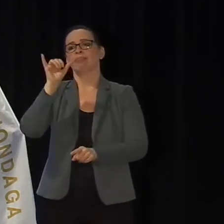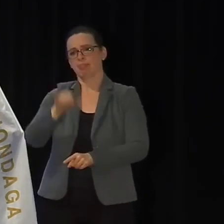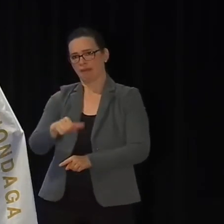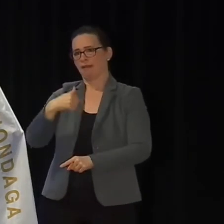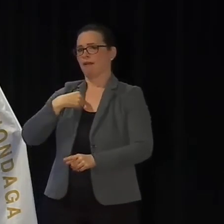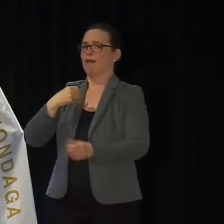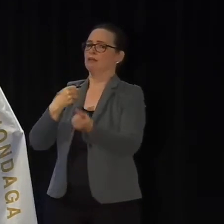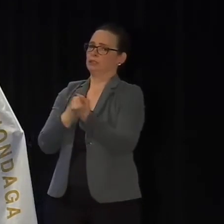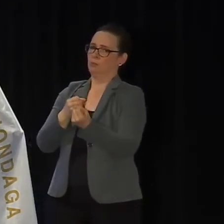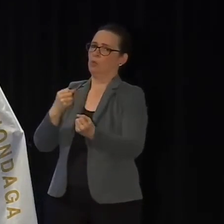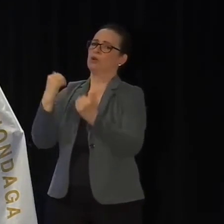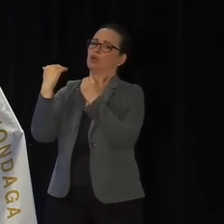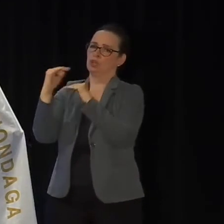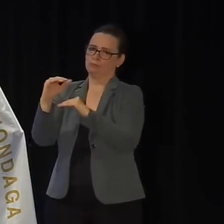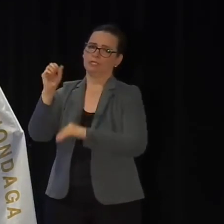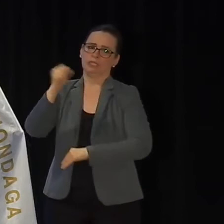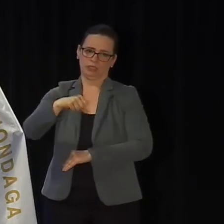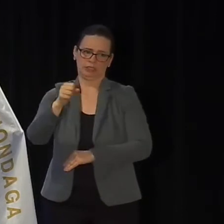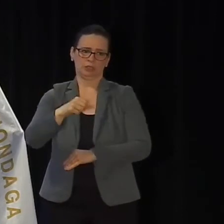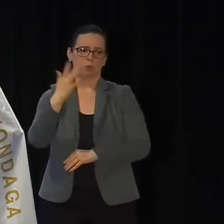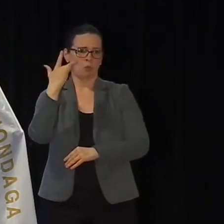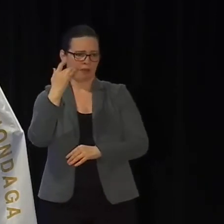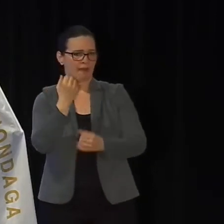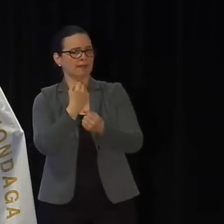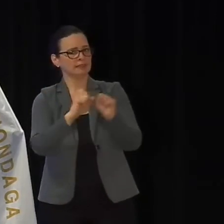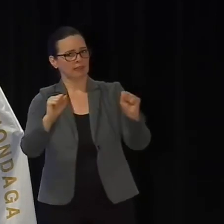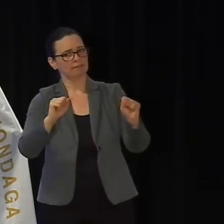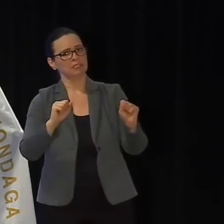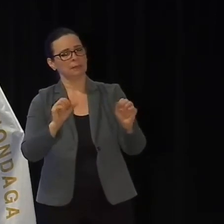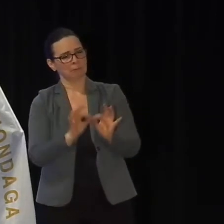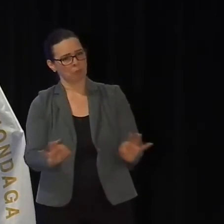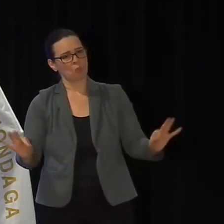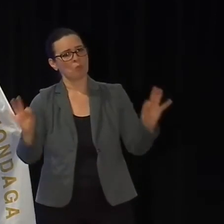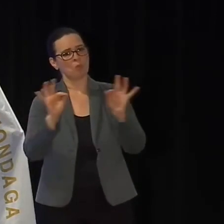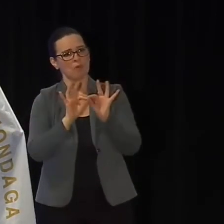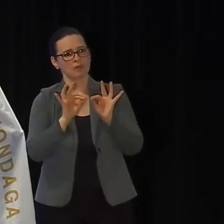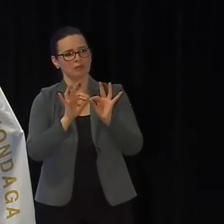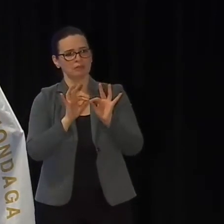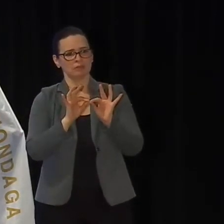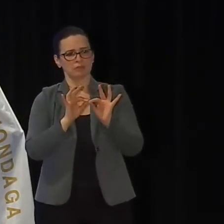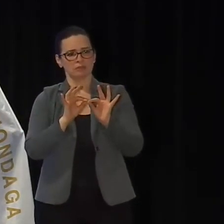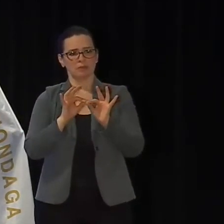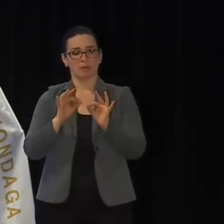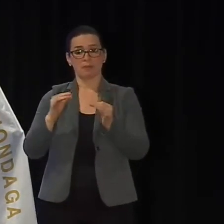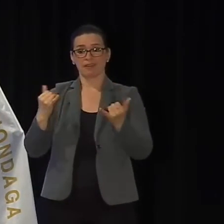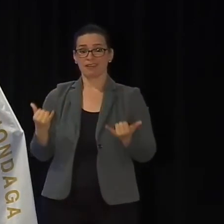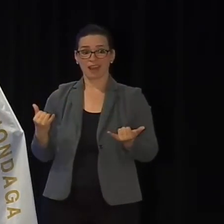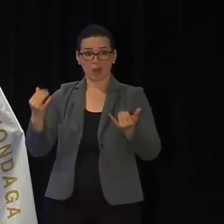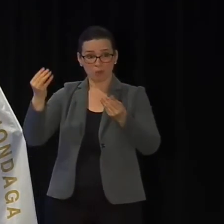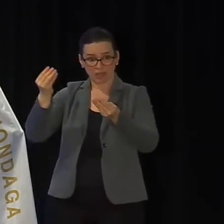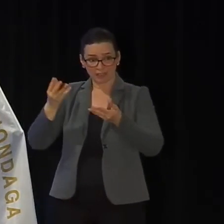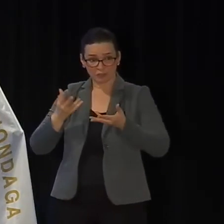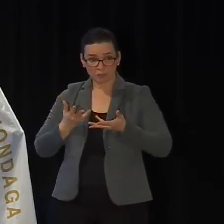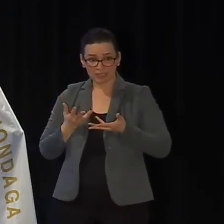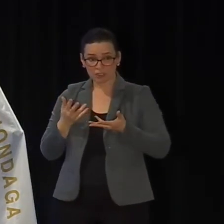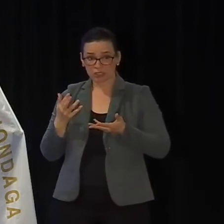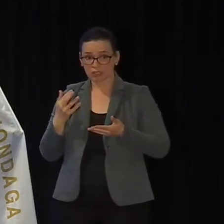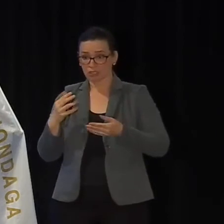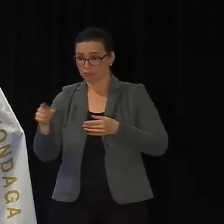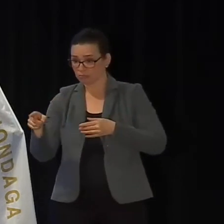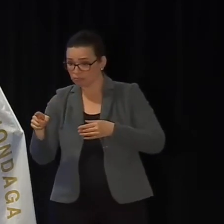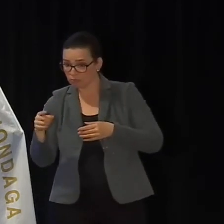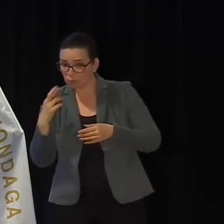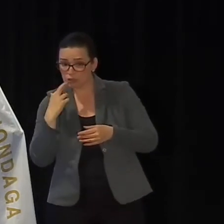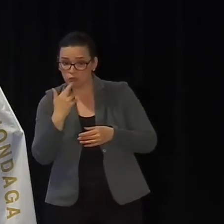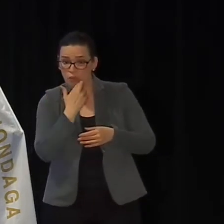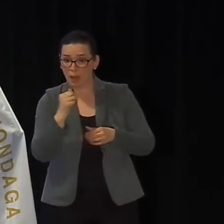now that this is happening in restaurants at higher rates of transmission than anywhere else. It's actually probably the other way